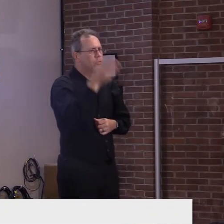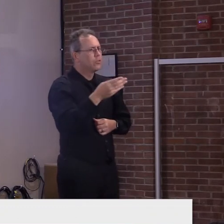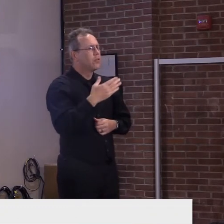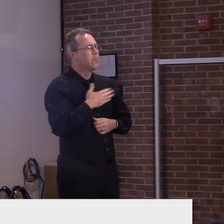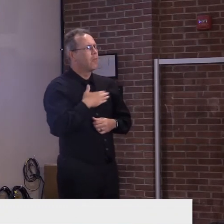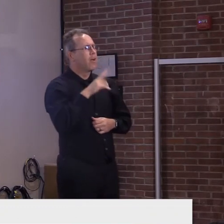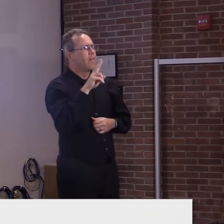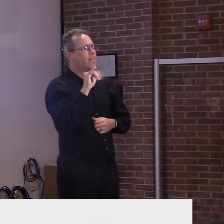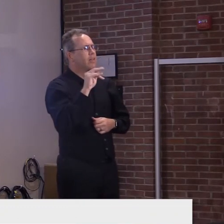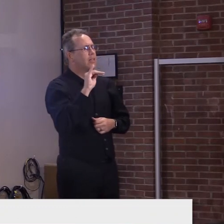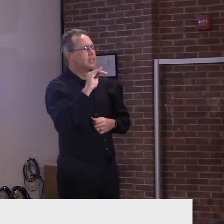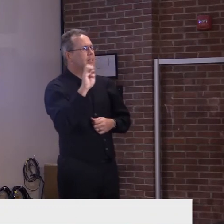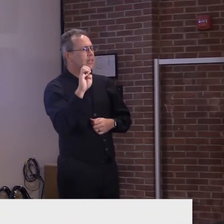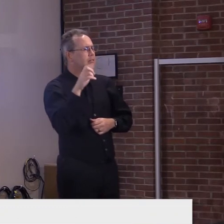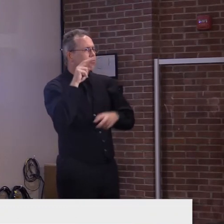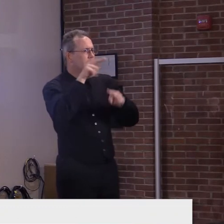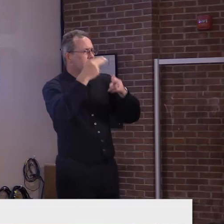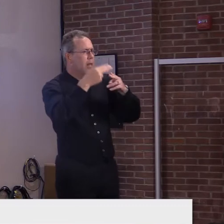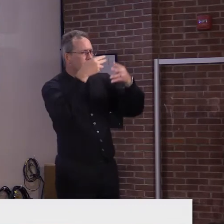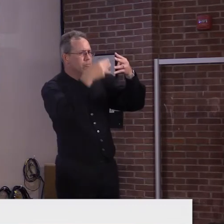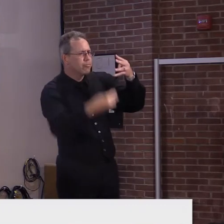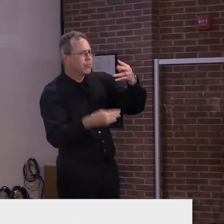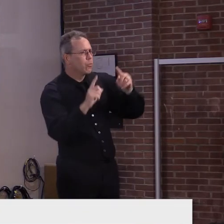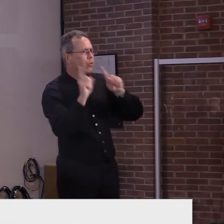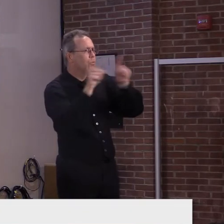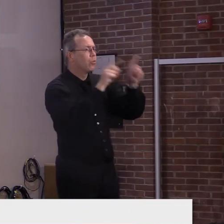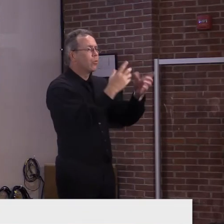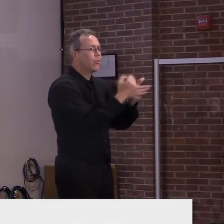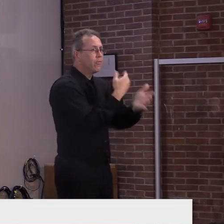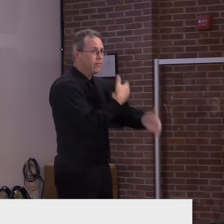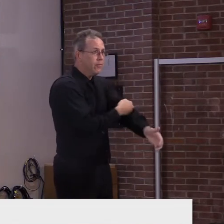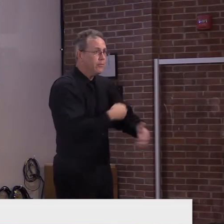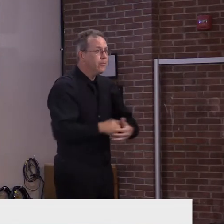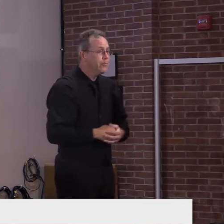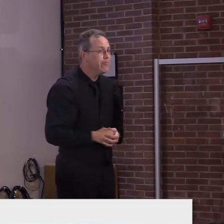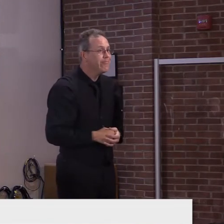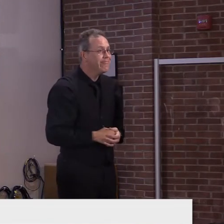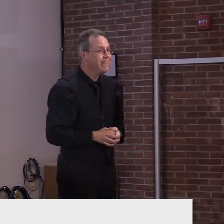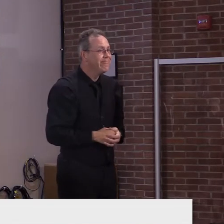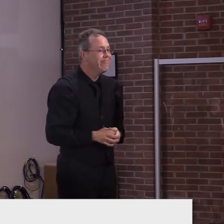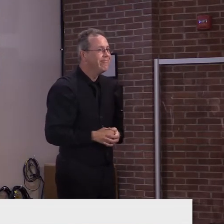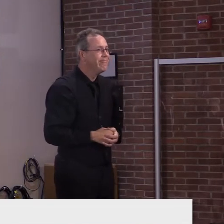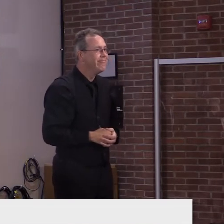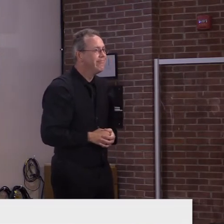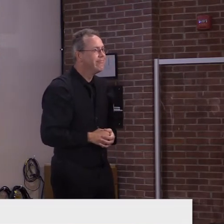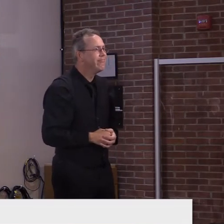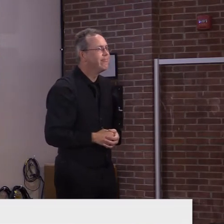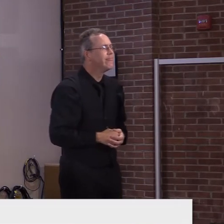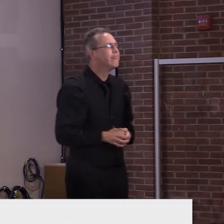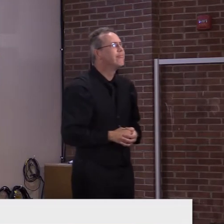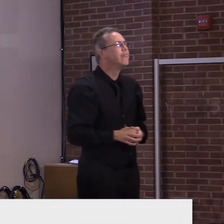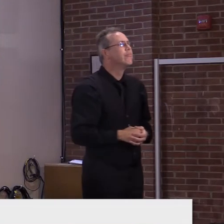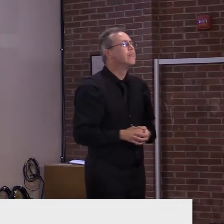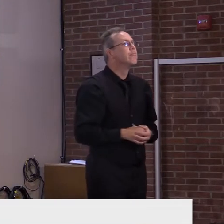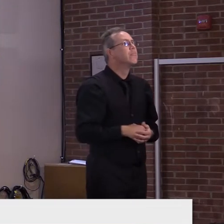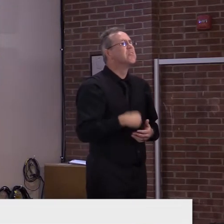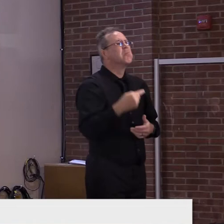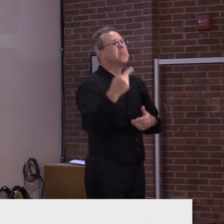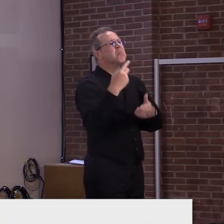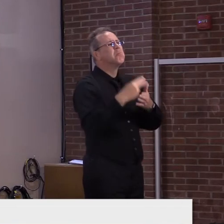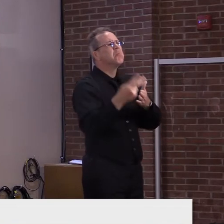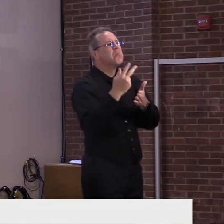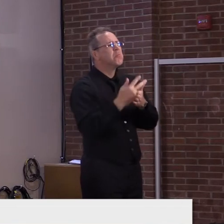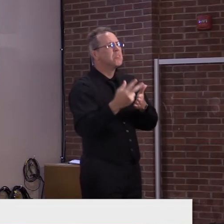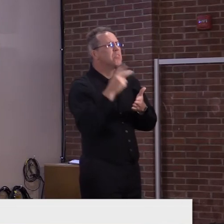are eligible for one, those with a compromised immune system. In the coming weeks, pending FDA approval